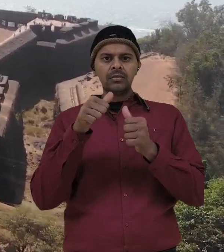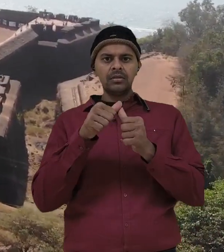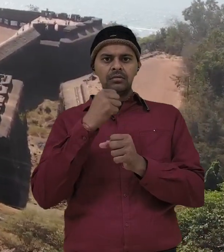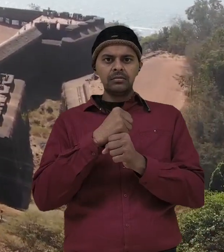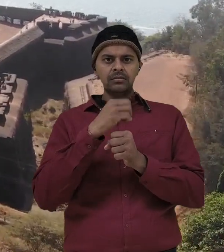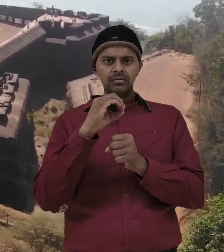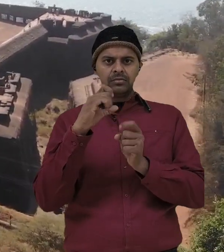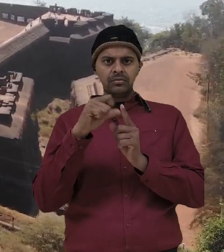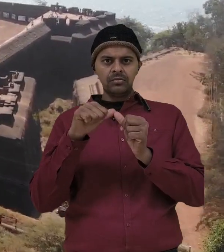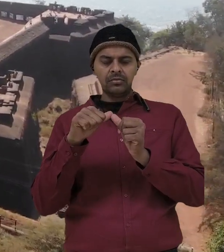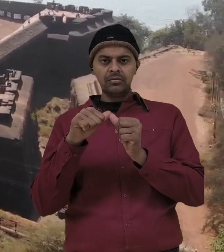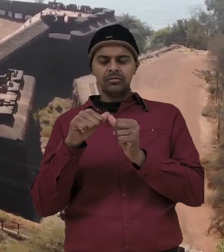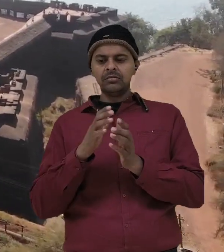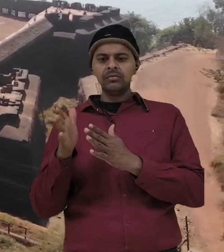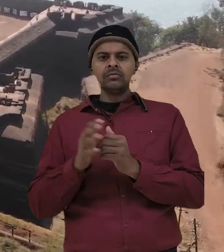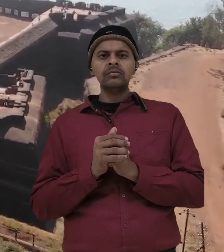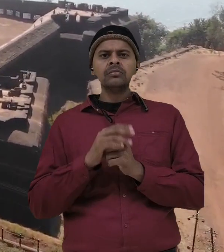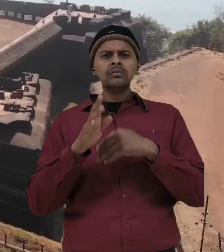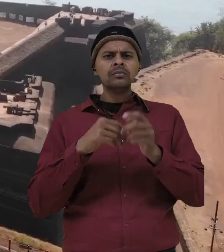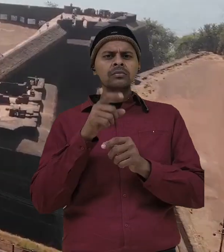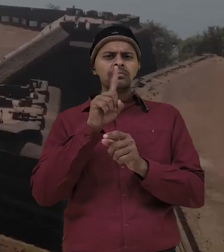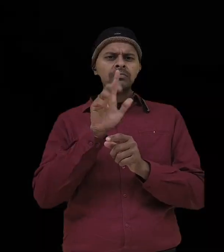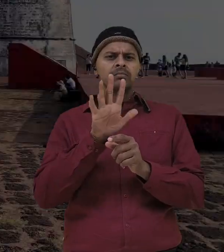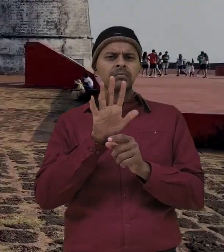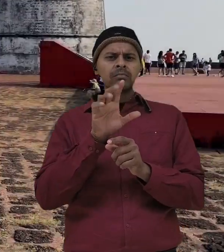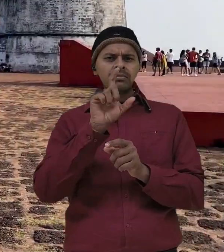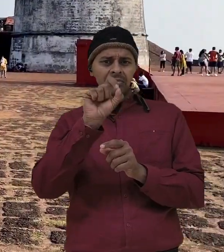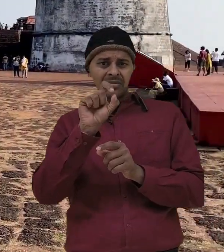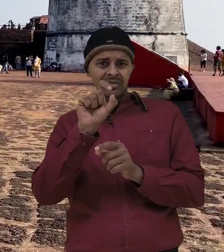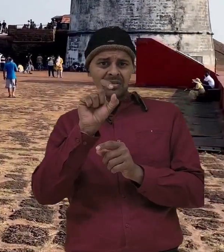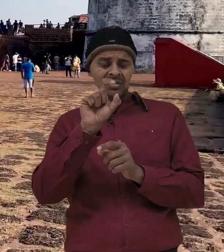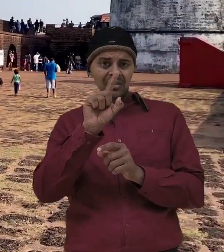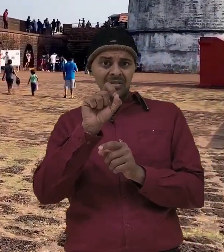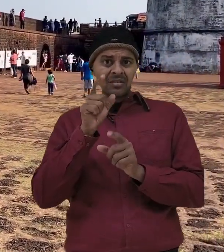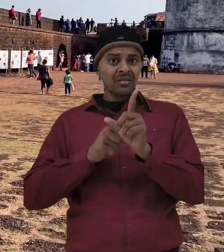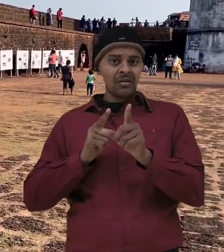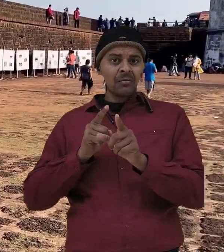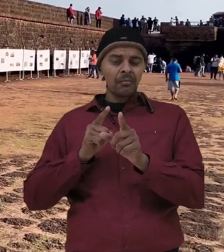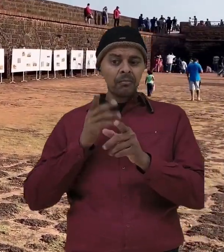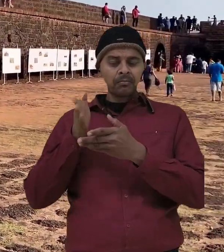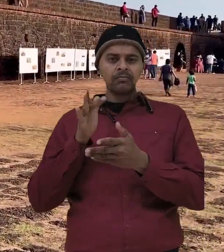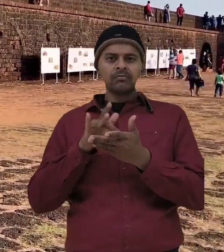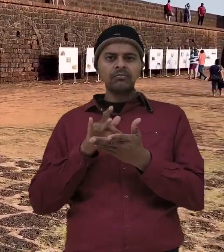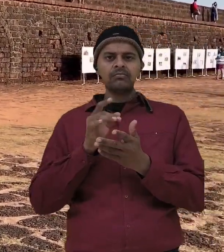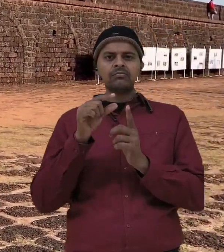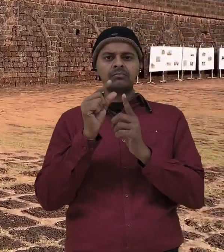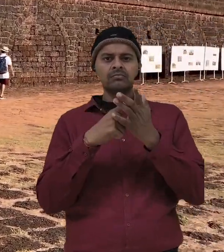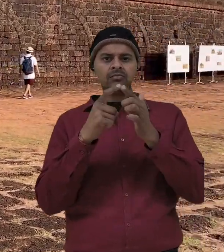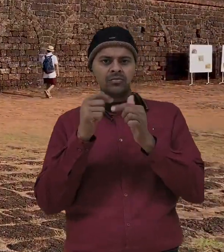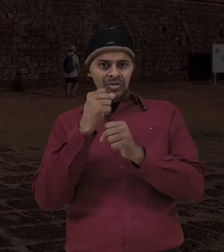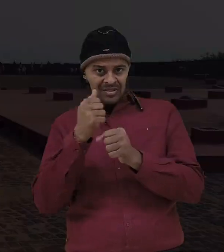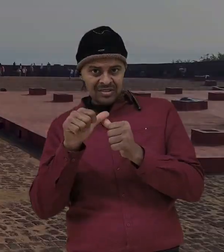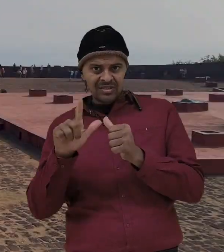Upper Fort Agauda, a centrally protected monument of national importance, Candolin. In 1500